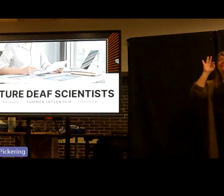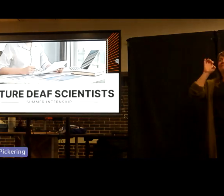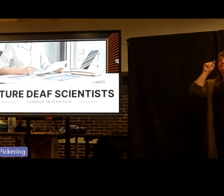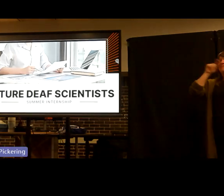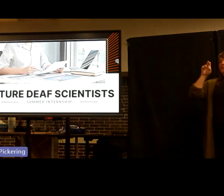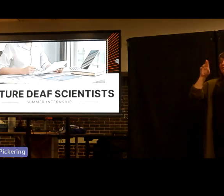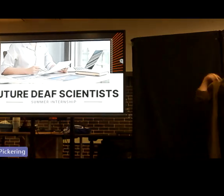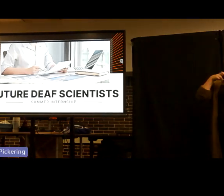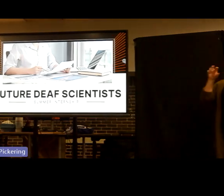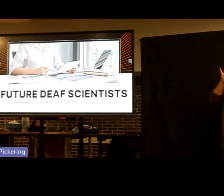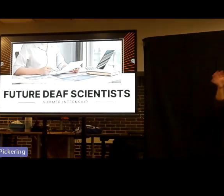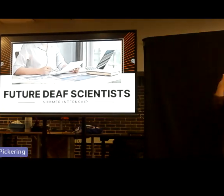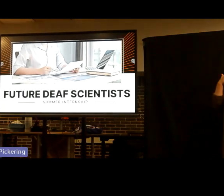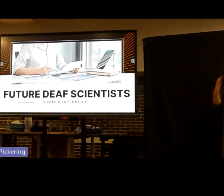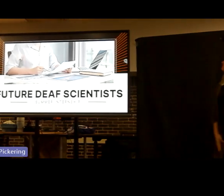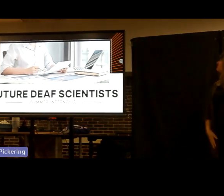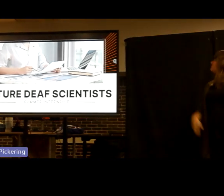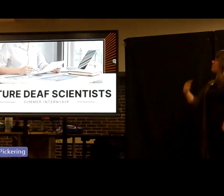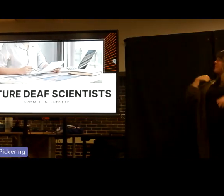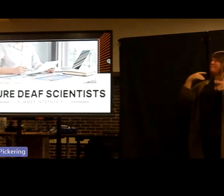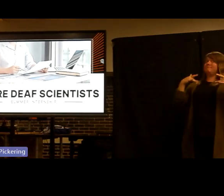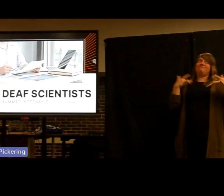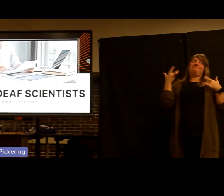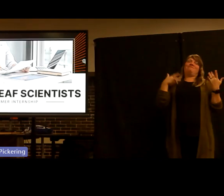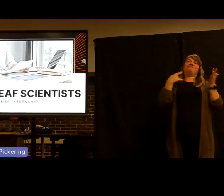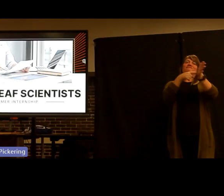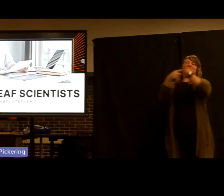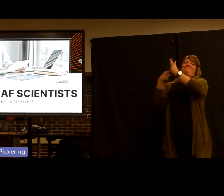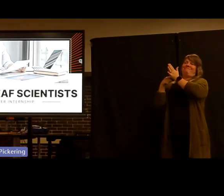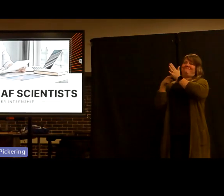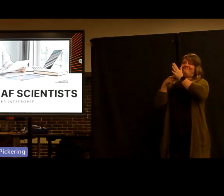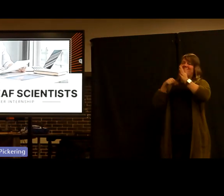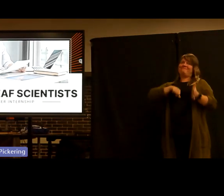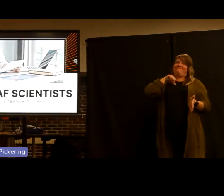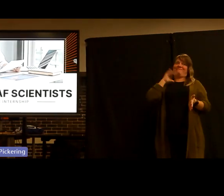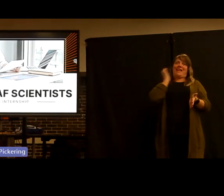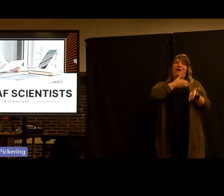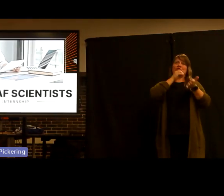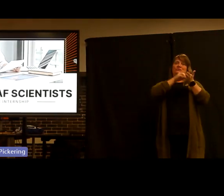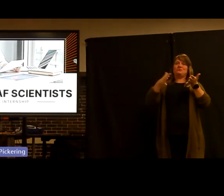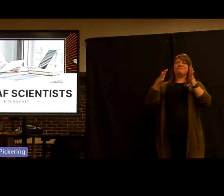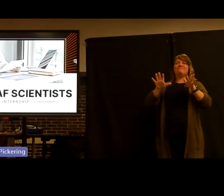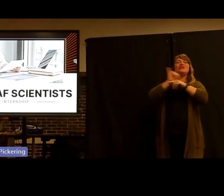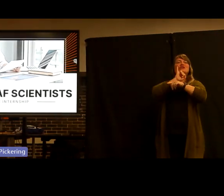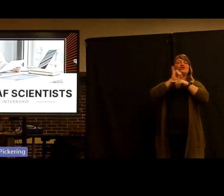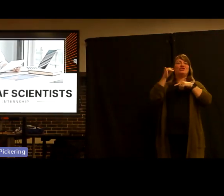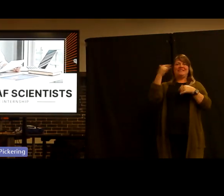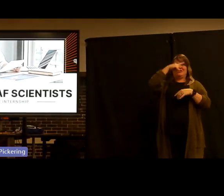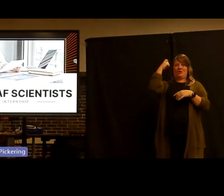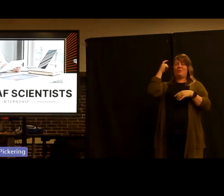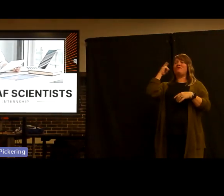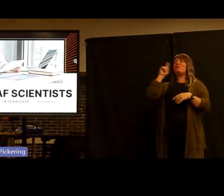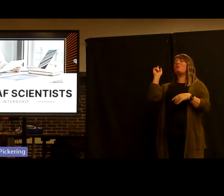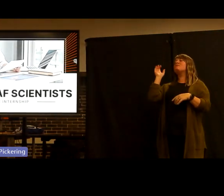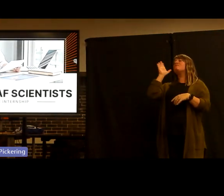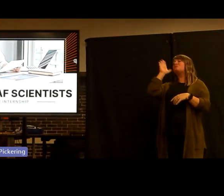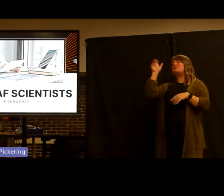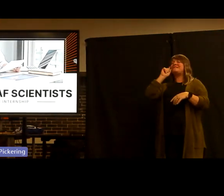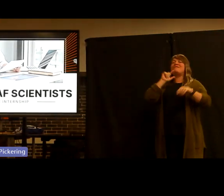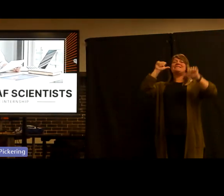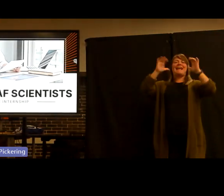Hello, everyone. I'm Mimi Fetzer. I'm the transition coordinator. Thank you, Kim. I'm really excited and proud of our students. They